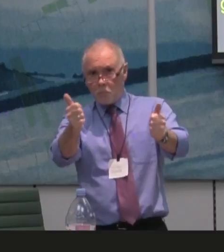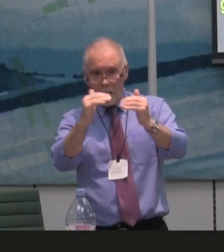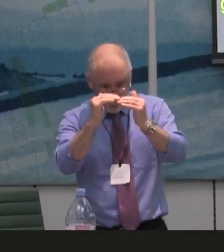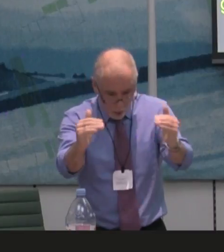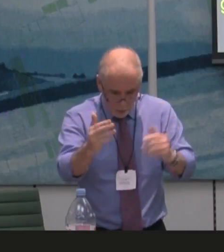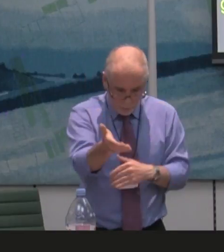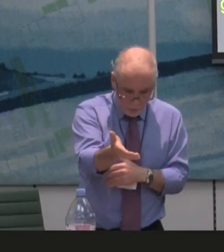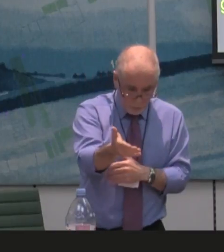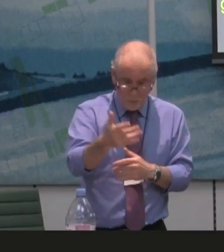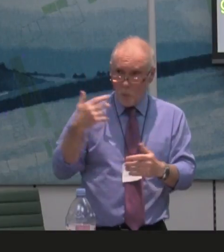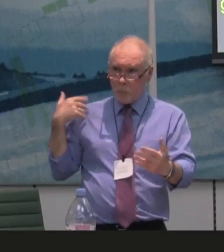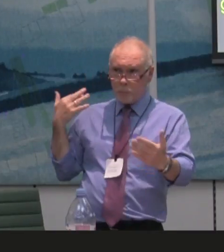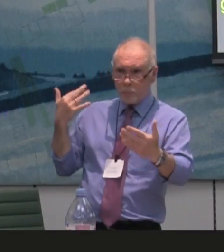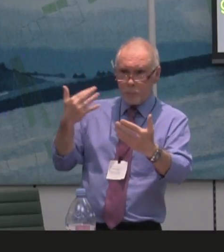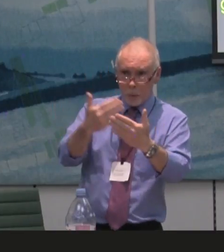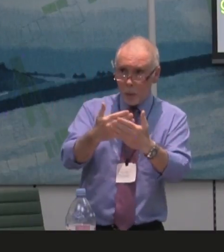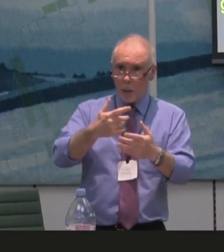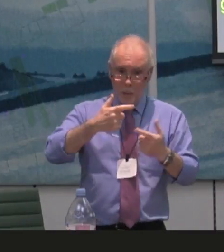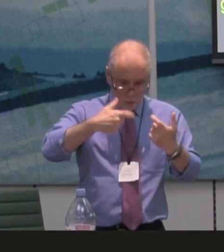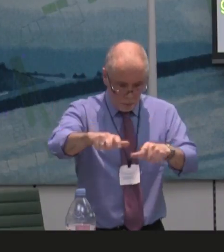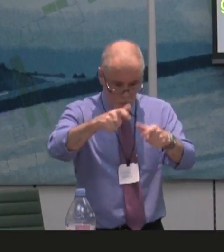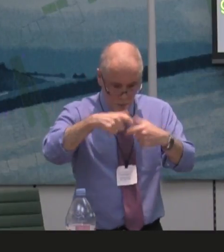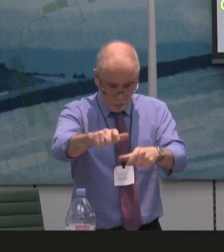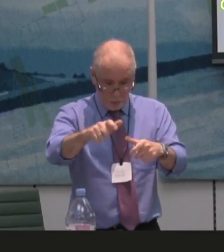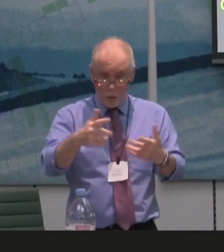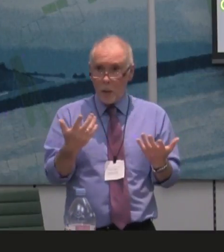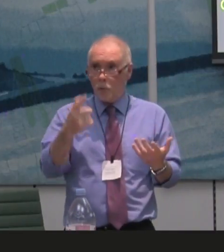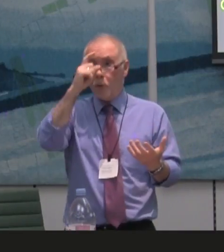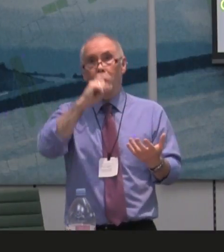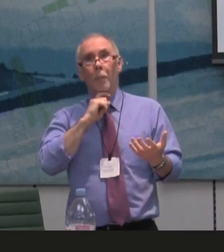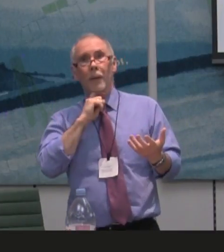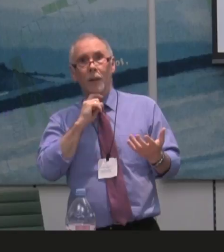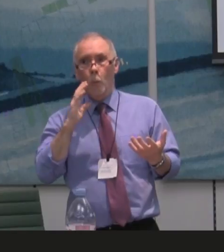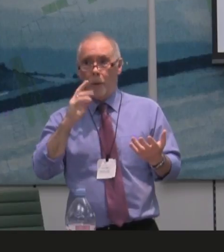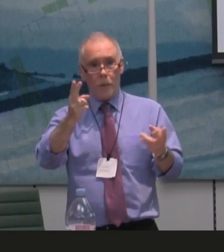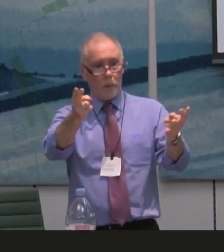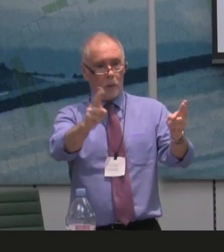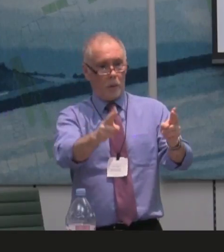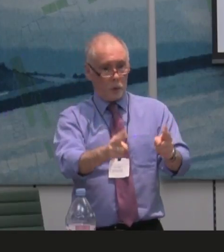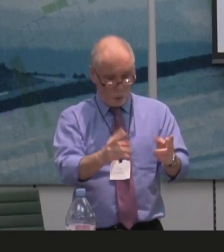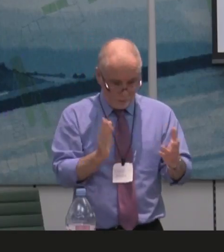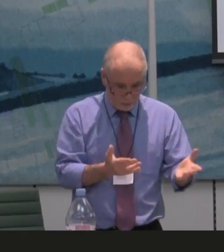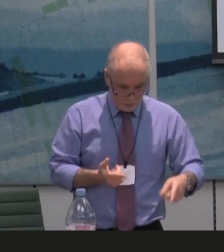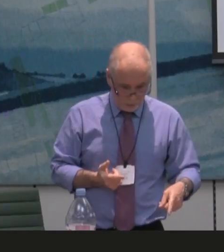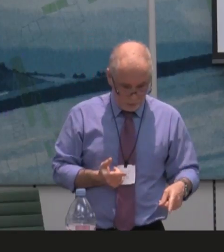deaf workforce. Those interpreters have been affording deaf people equality and